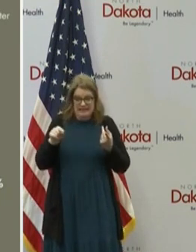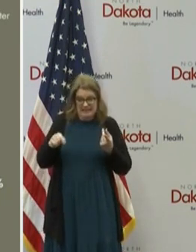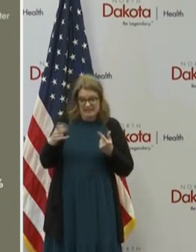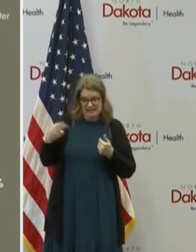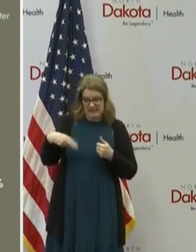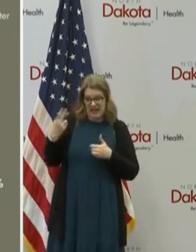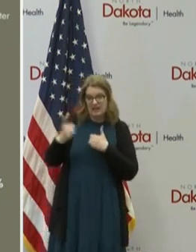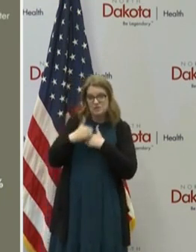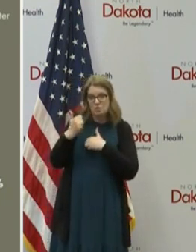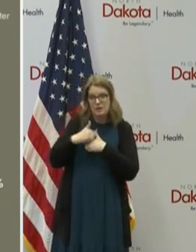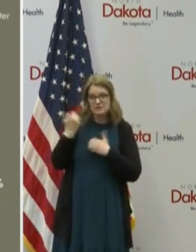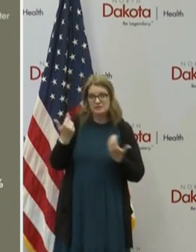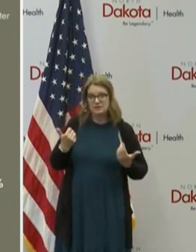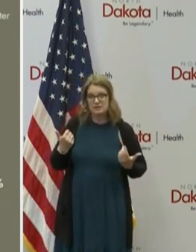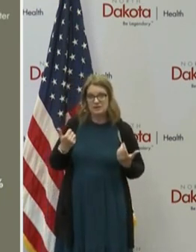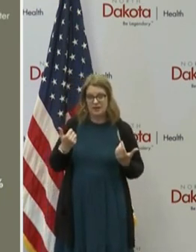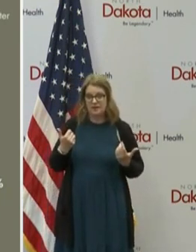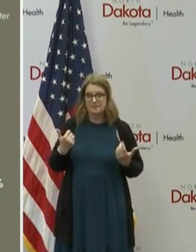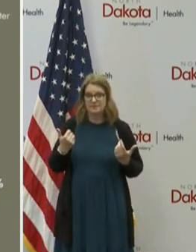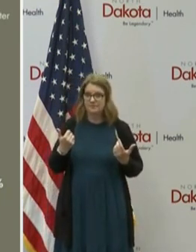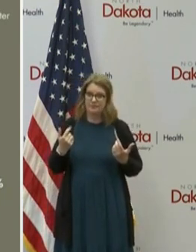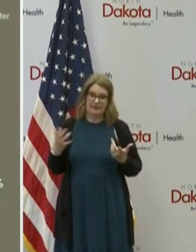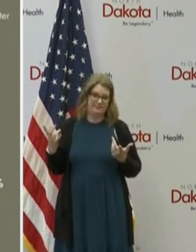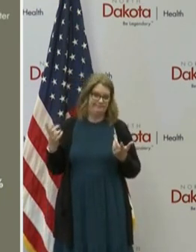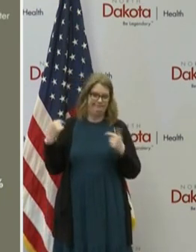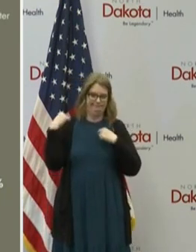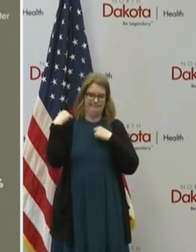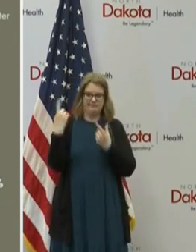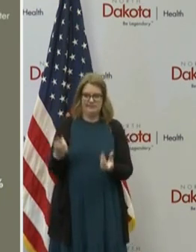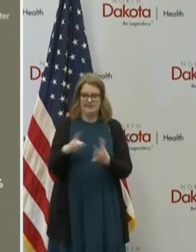we've said all along that this is,